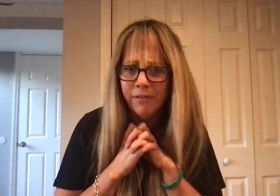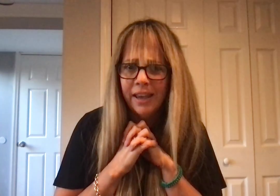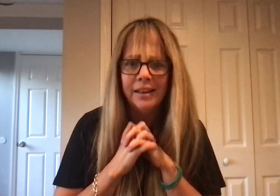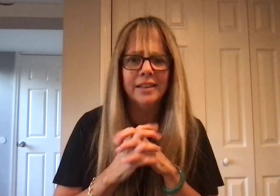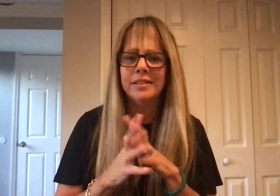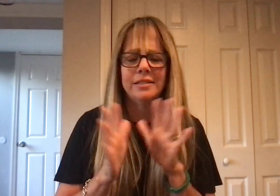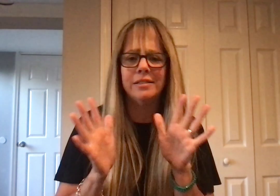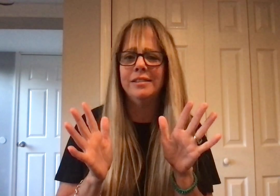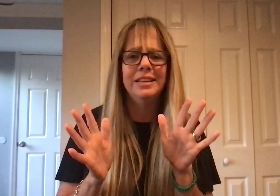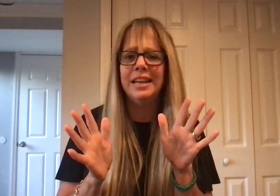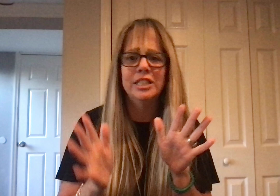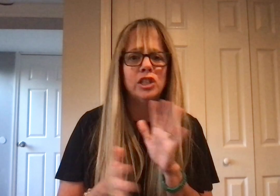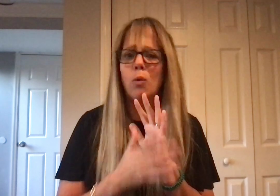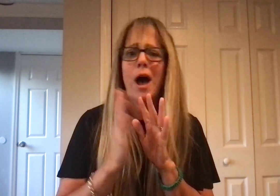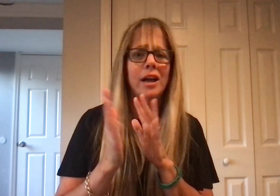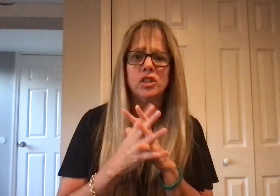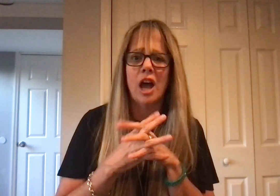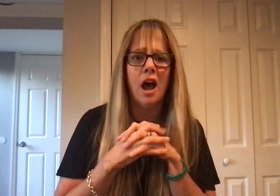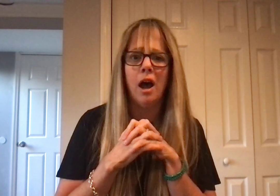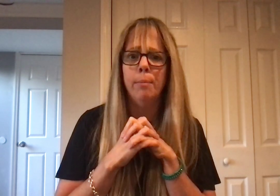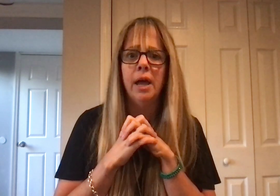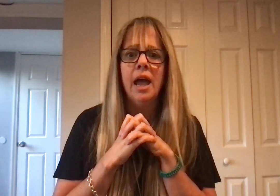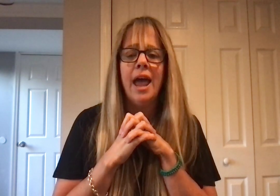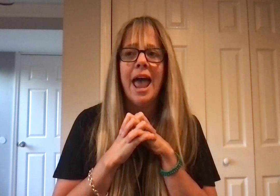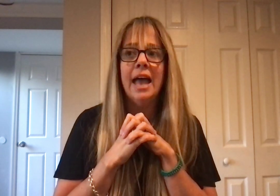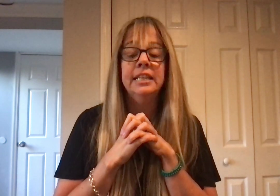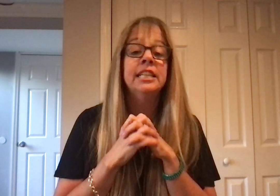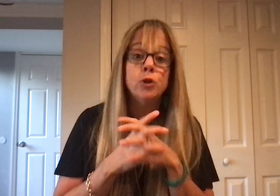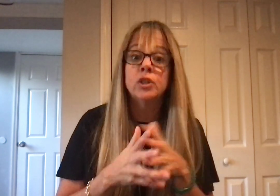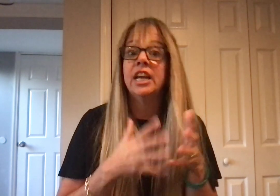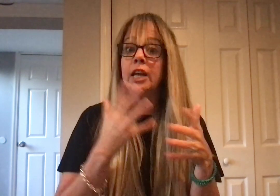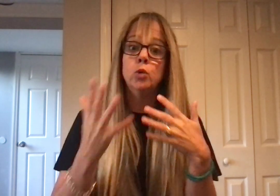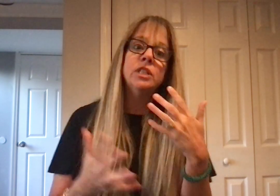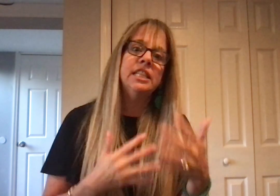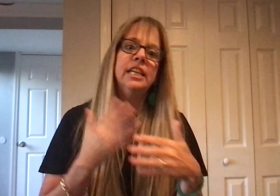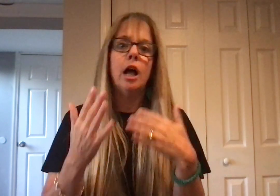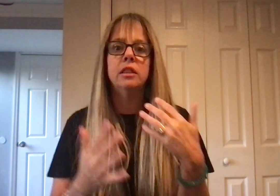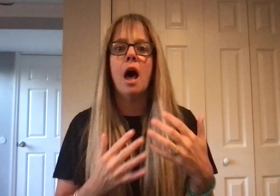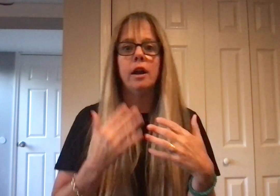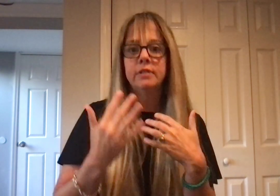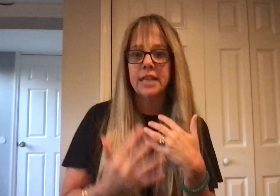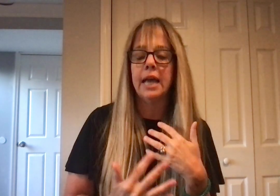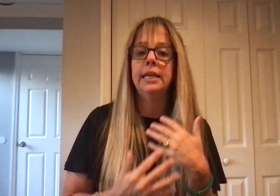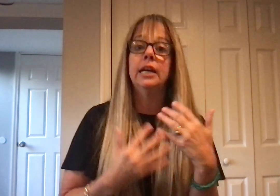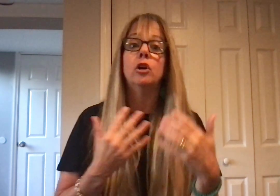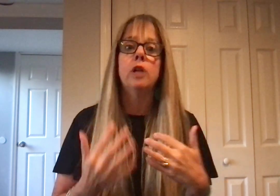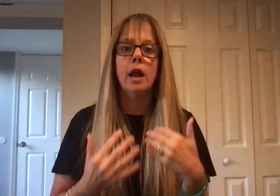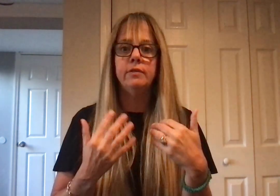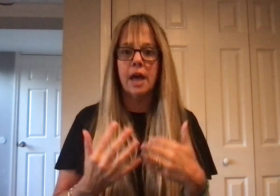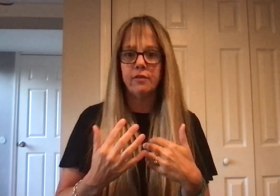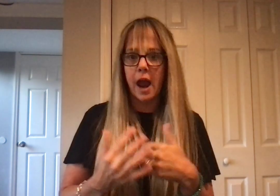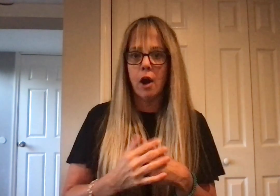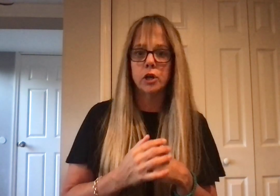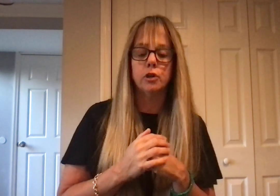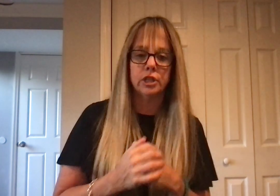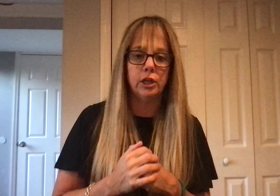it. It's easy to watch. And it's interesting. And you see a lot of signing and a lot of deaf characters in the